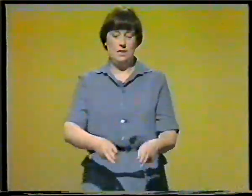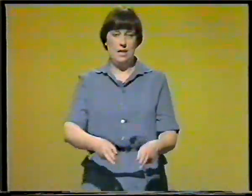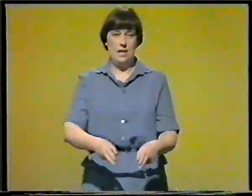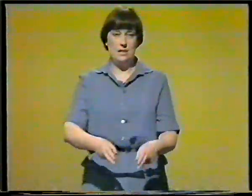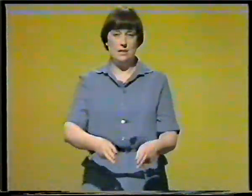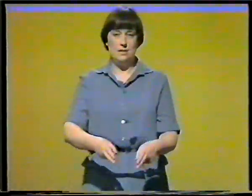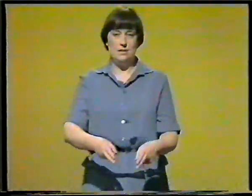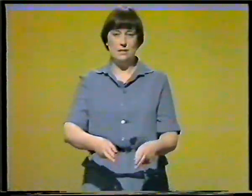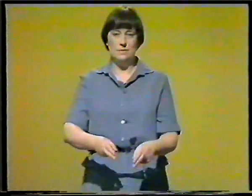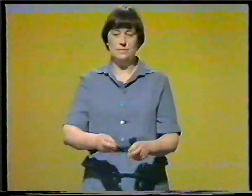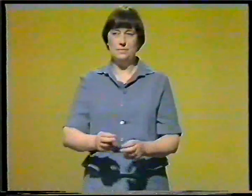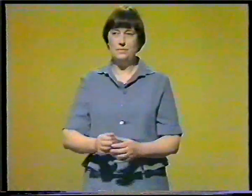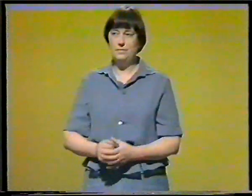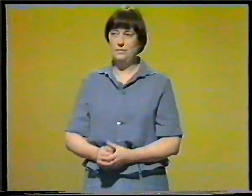Dead.